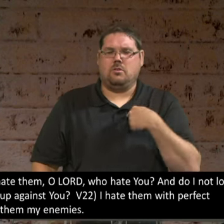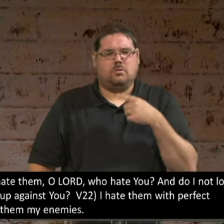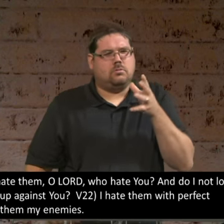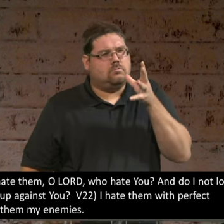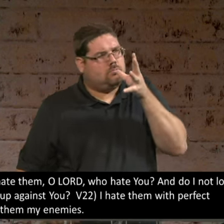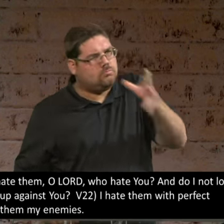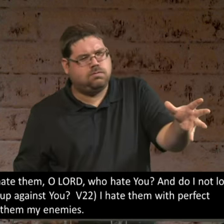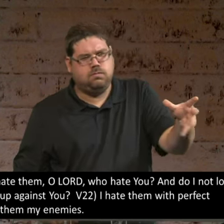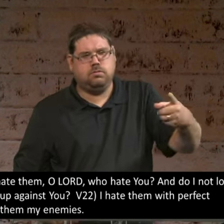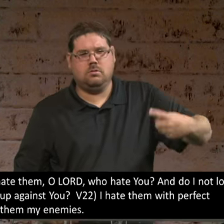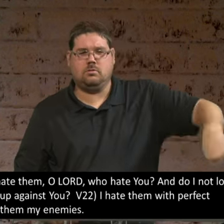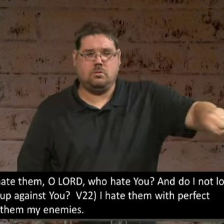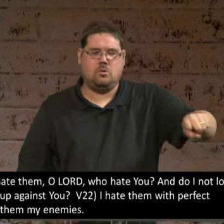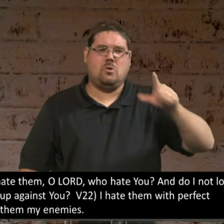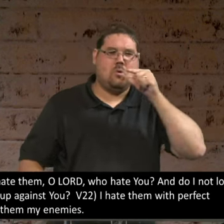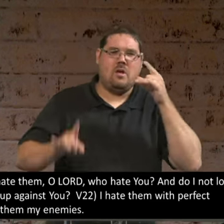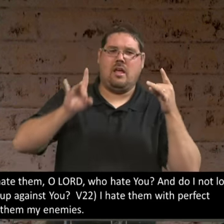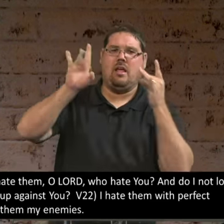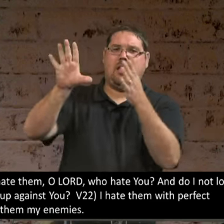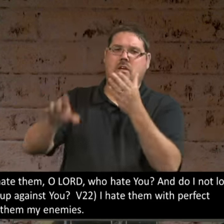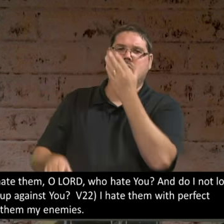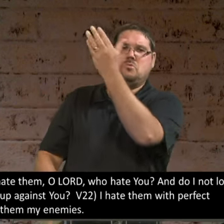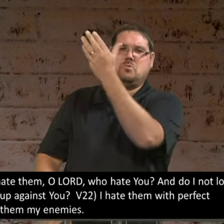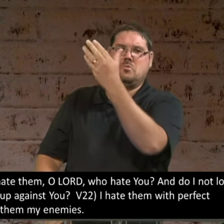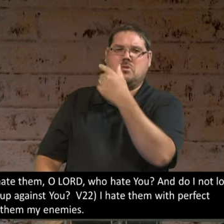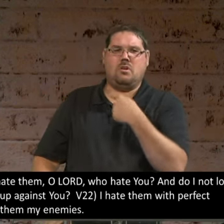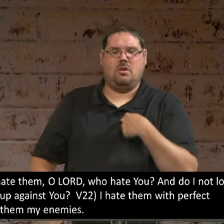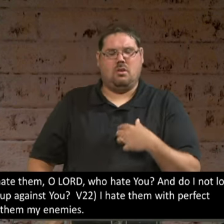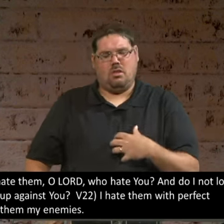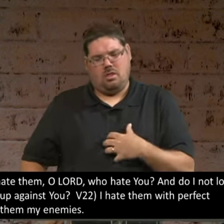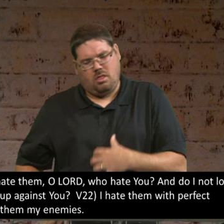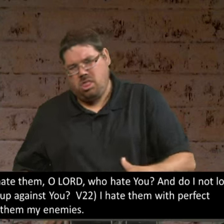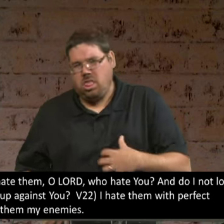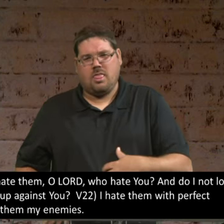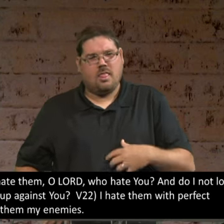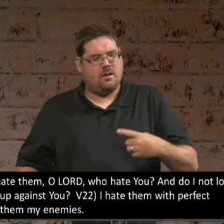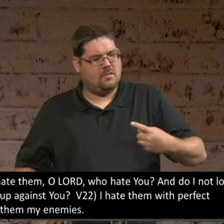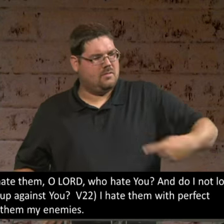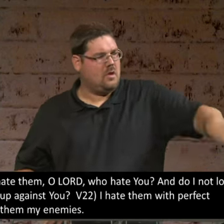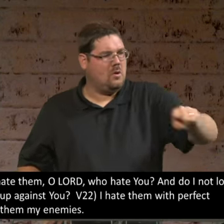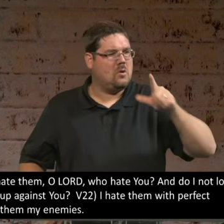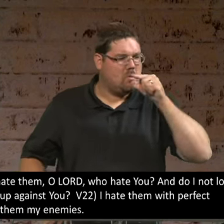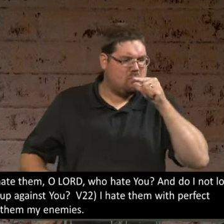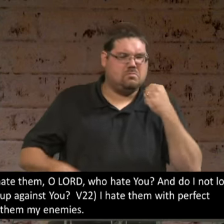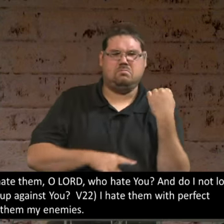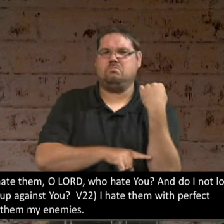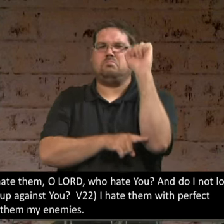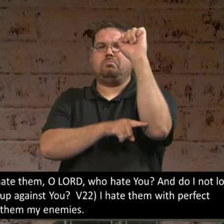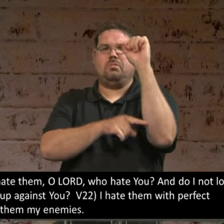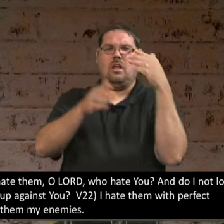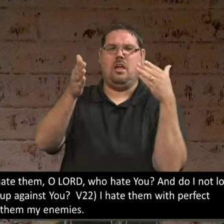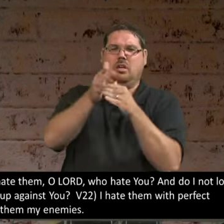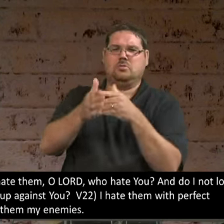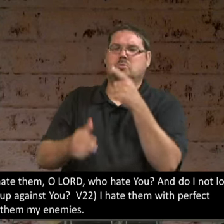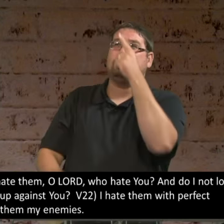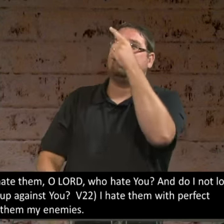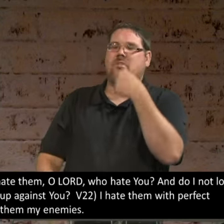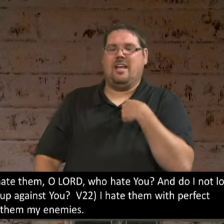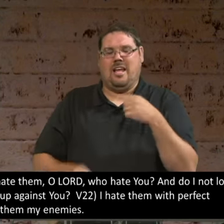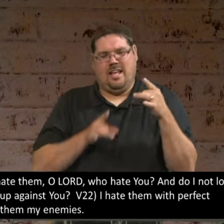Verse 21, "Do not I hate them, O Lord, who hate you? And do I not loathe those who rise up against